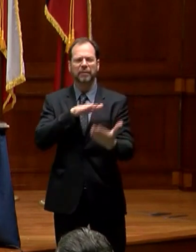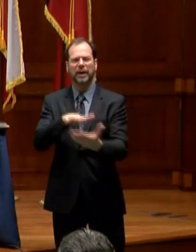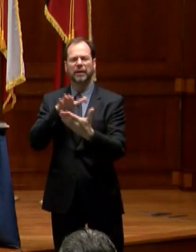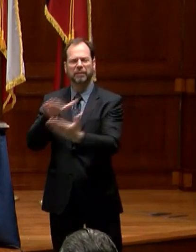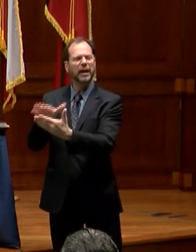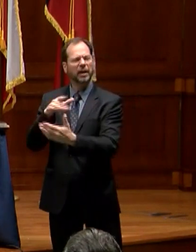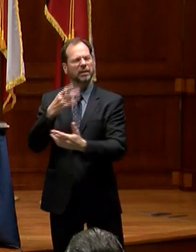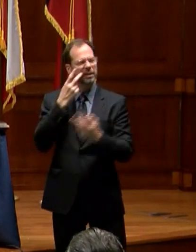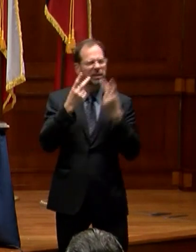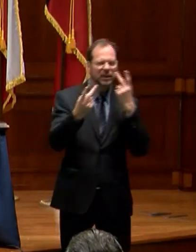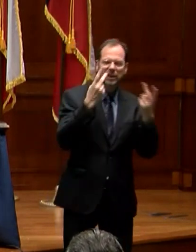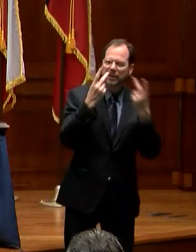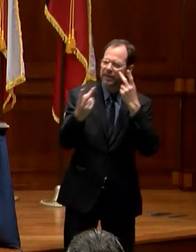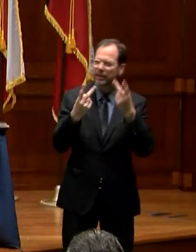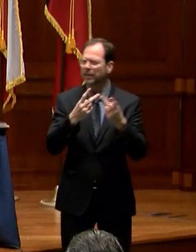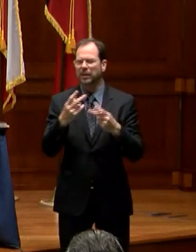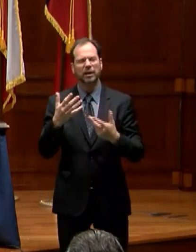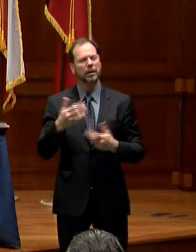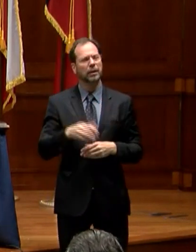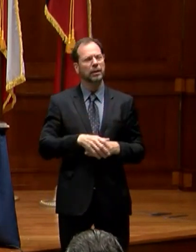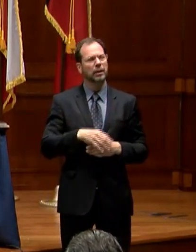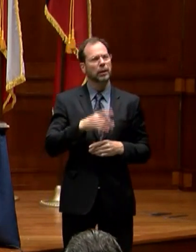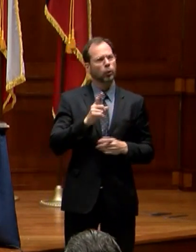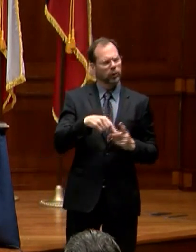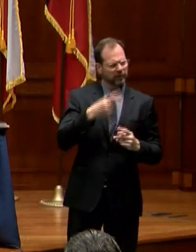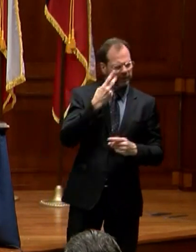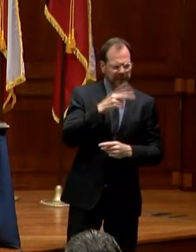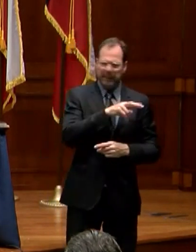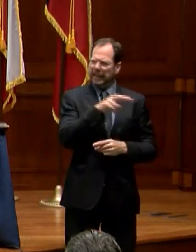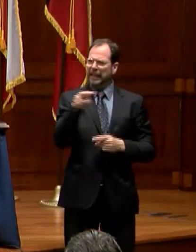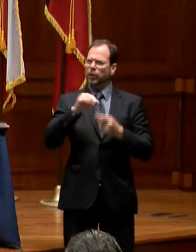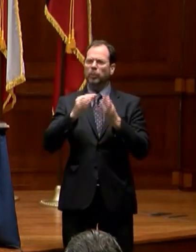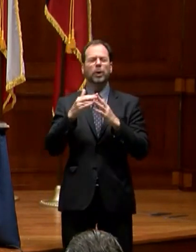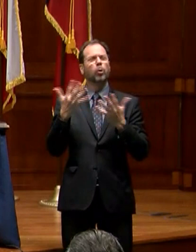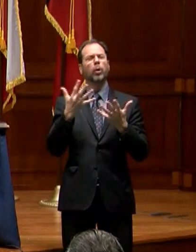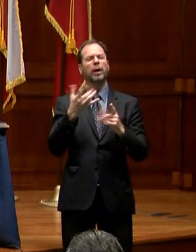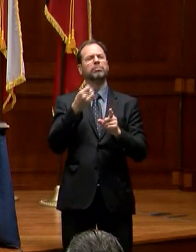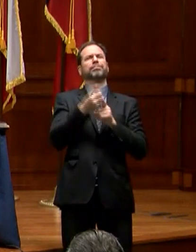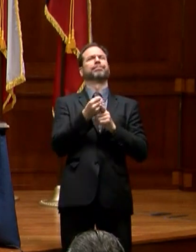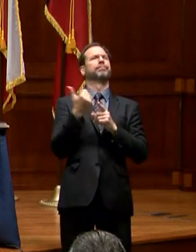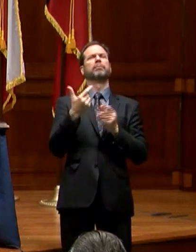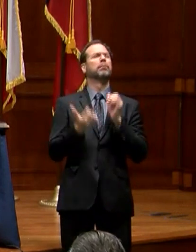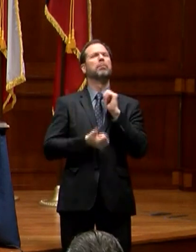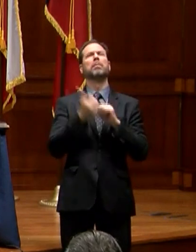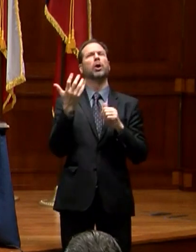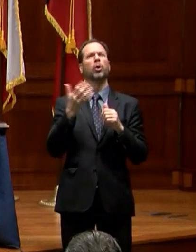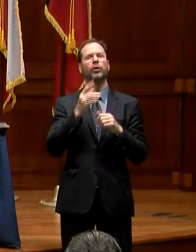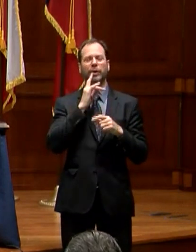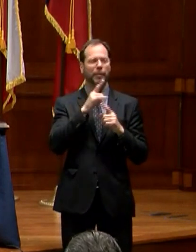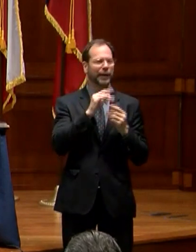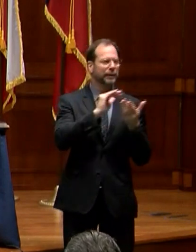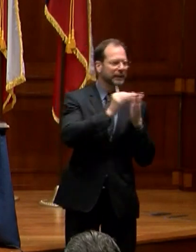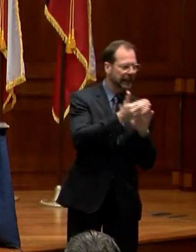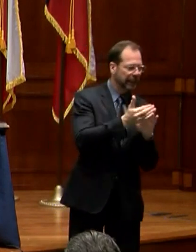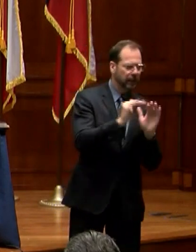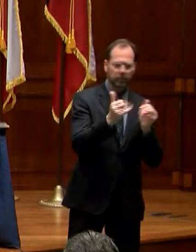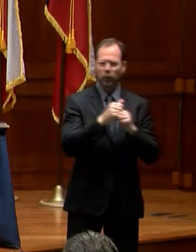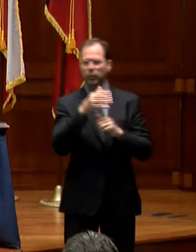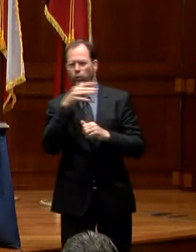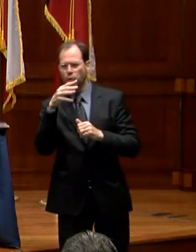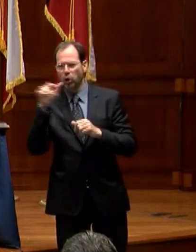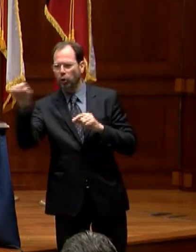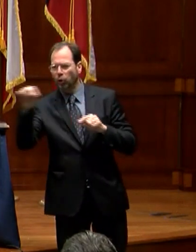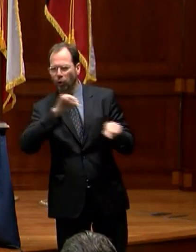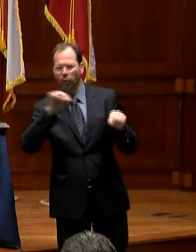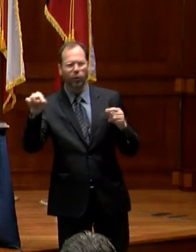the most about what you've seen in some of these communities? We talk about the urban versus rural situation a lot, and